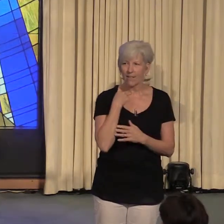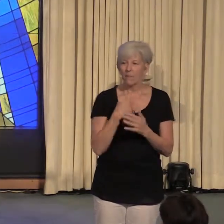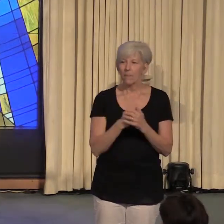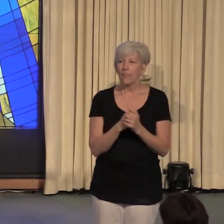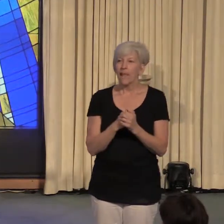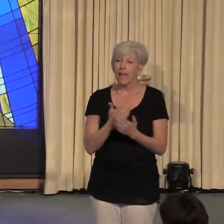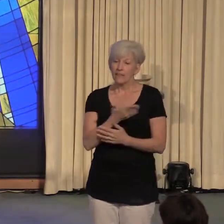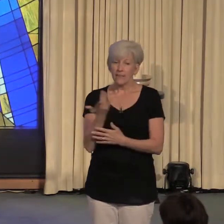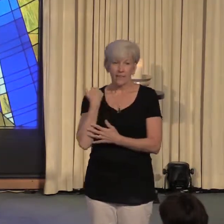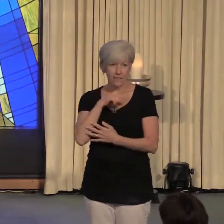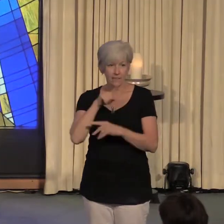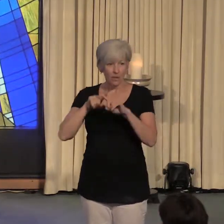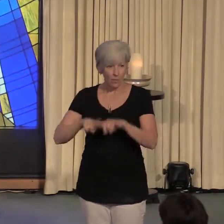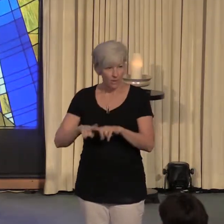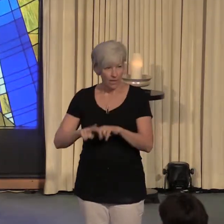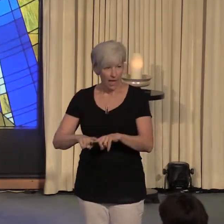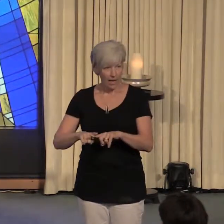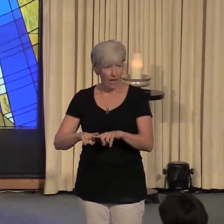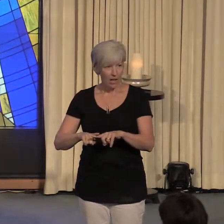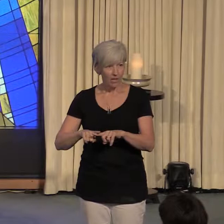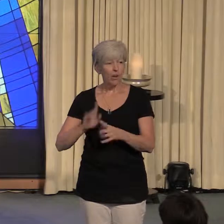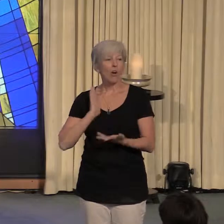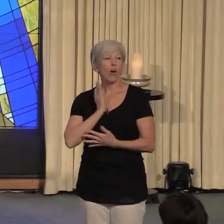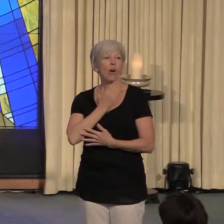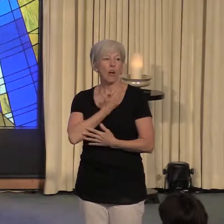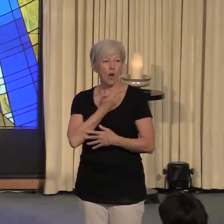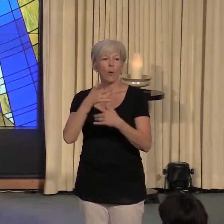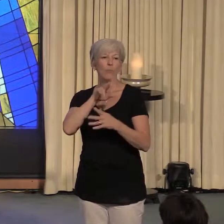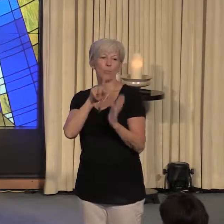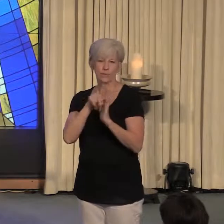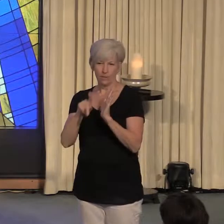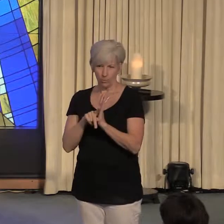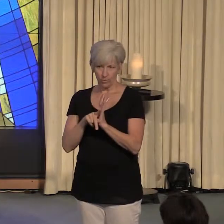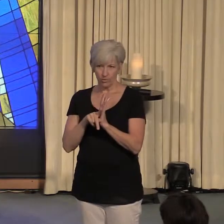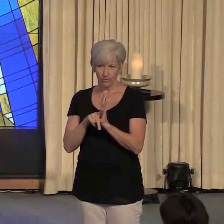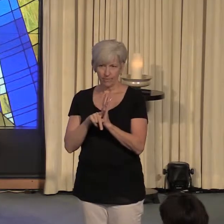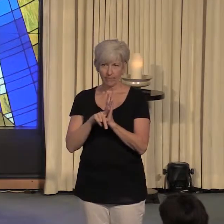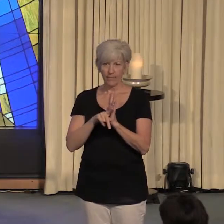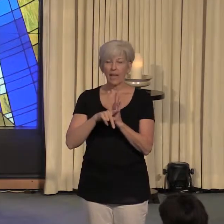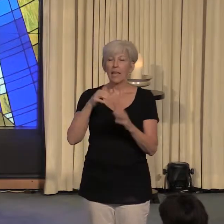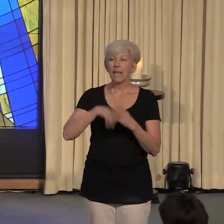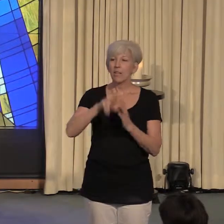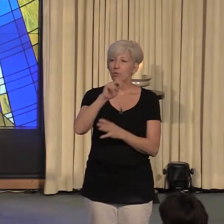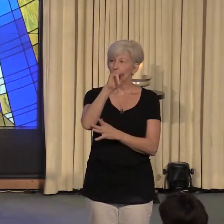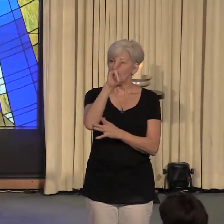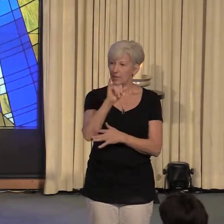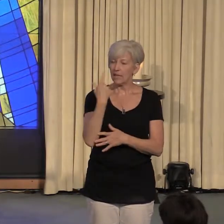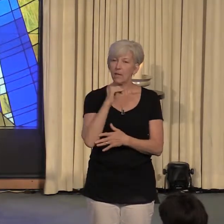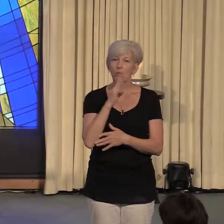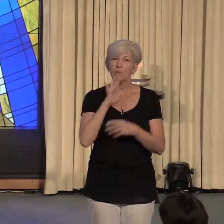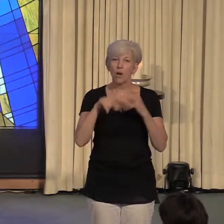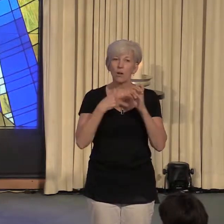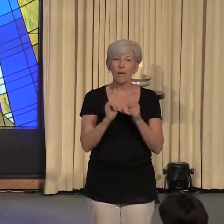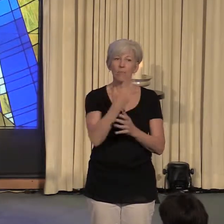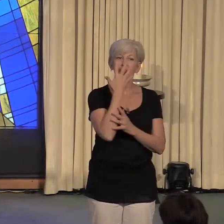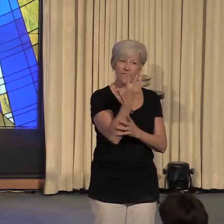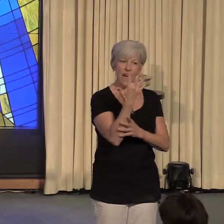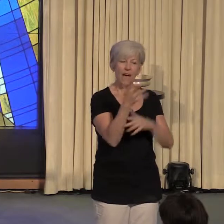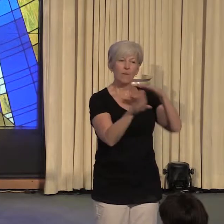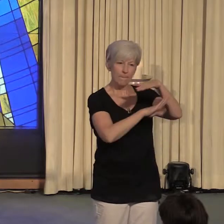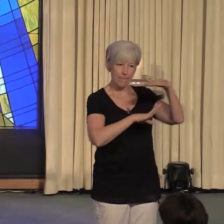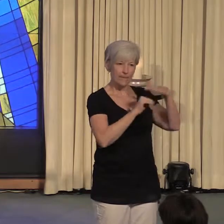we rely on are our principles. Now in unity we talk a lot about the 5 basic unity principles, and the